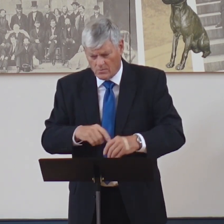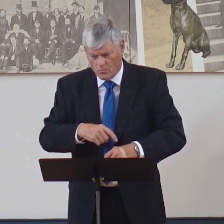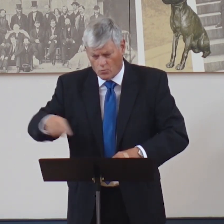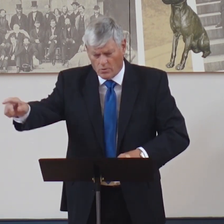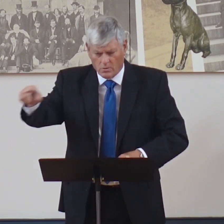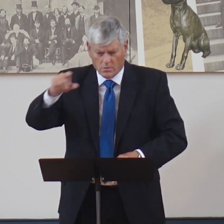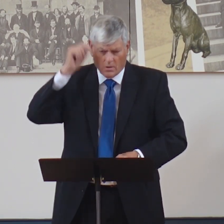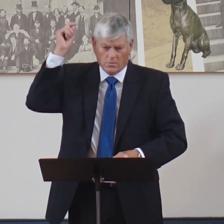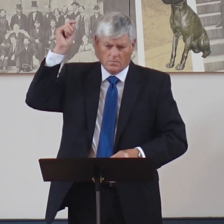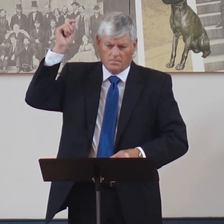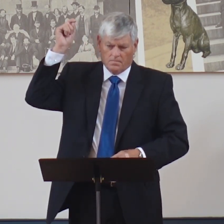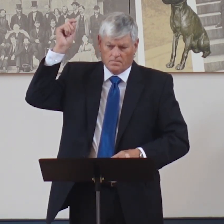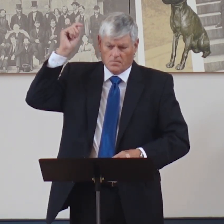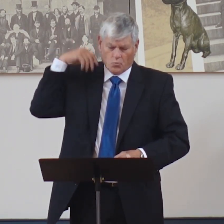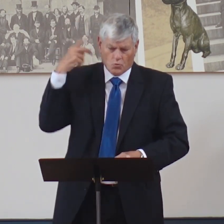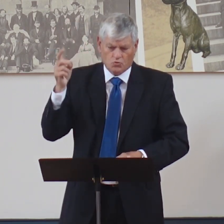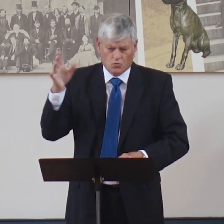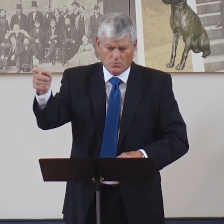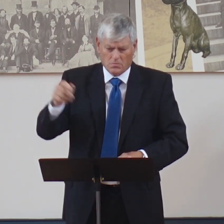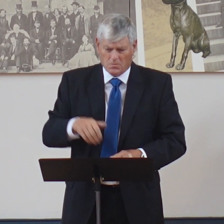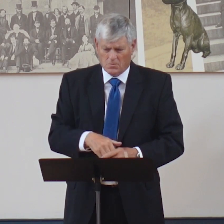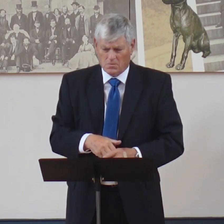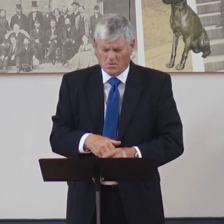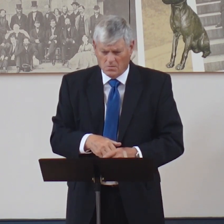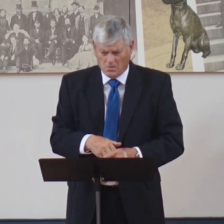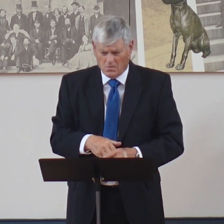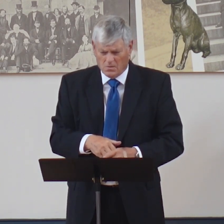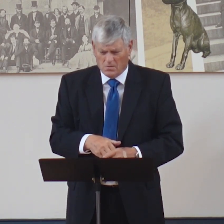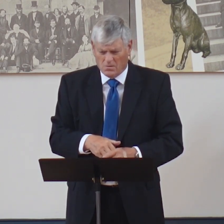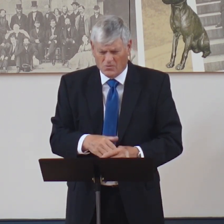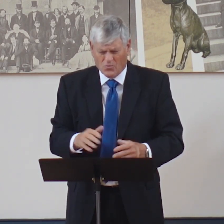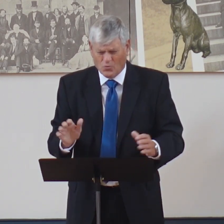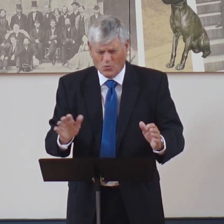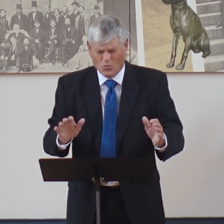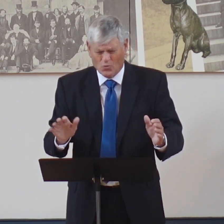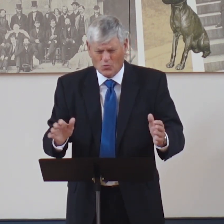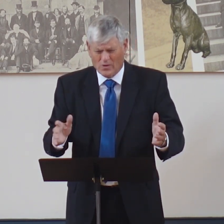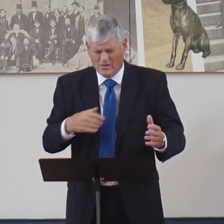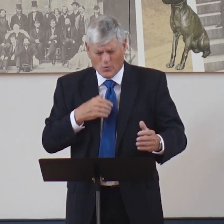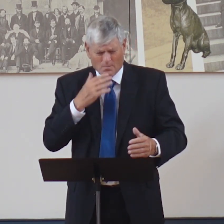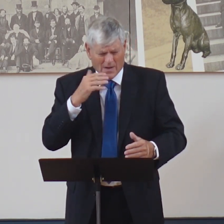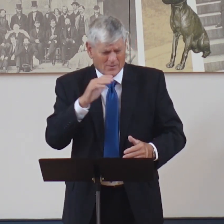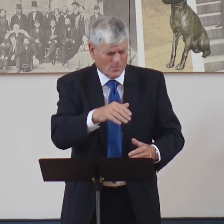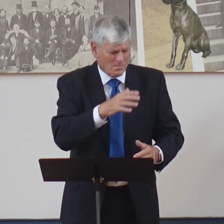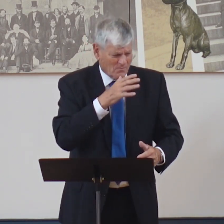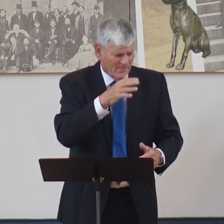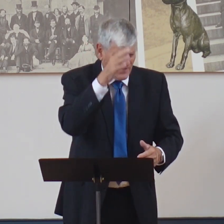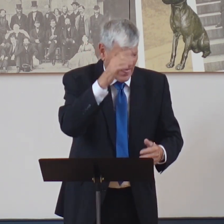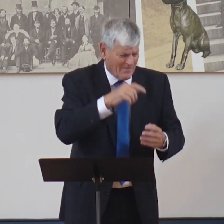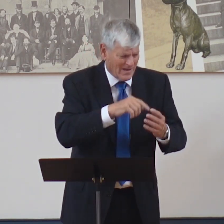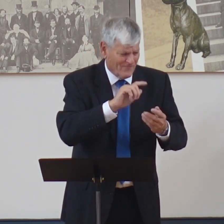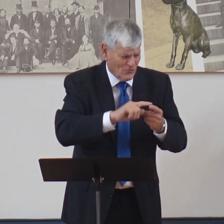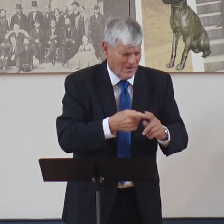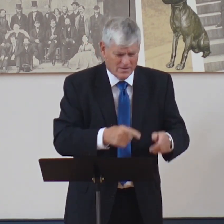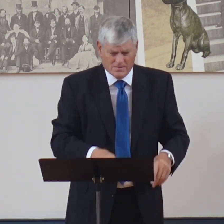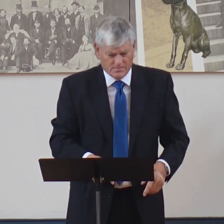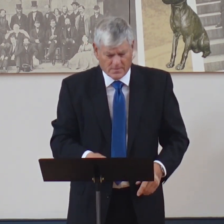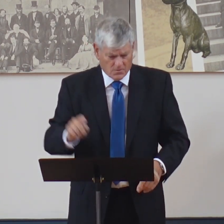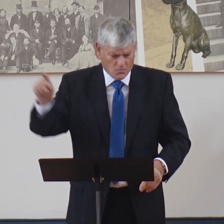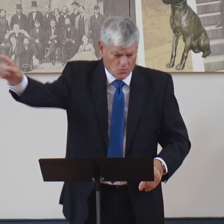pack because we're going to Gallaudet. We're going to Washington, D.C." She said, "No, no. I have my